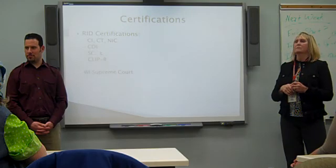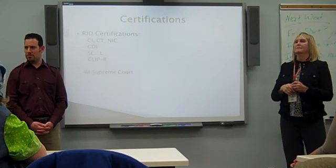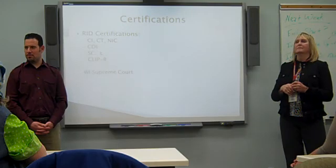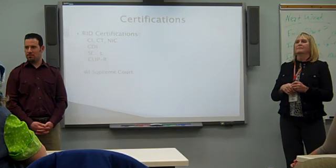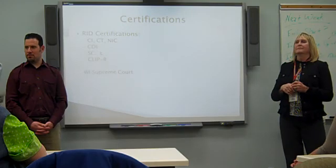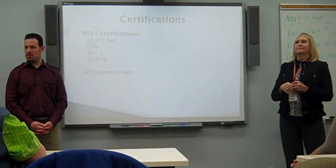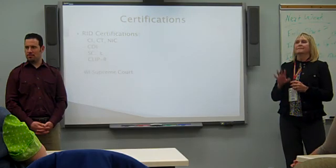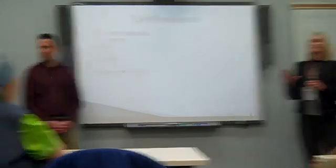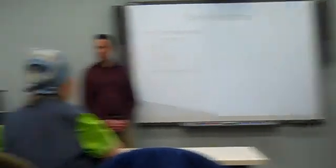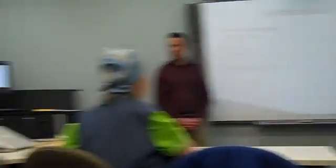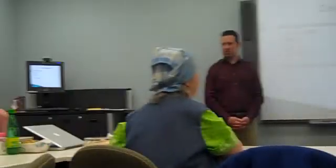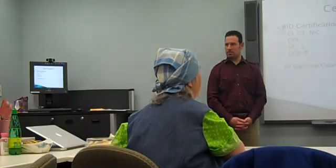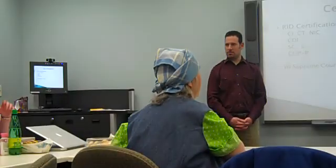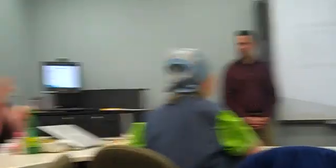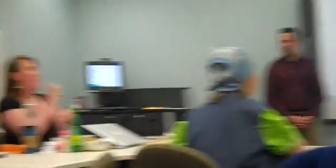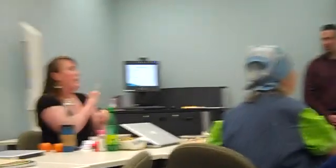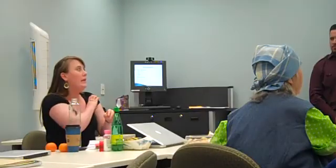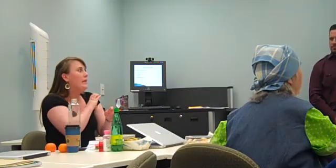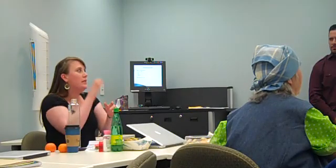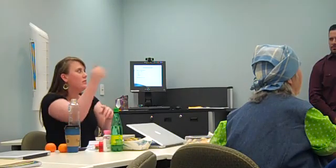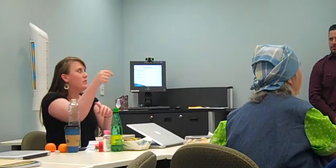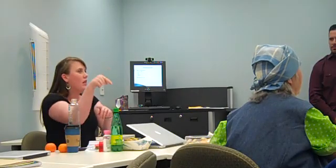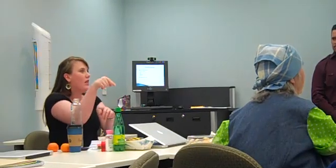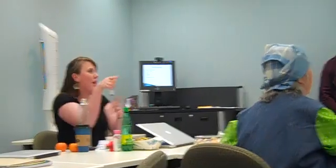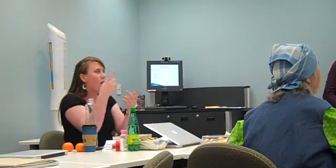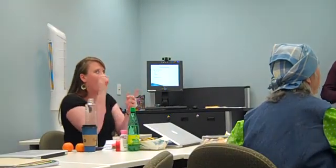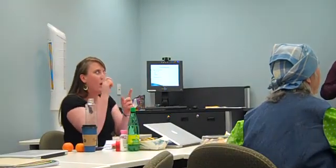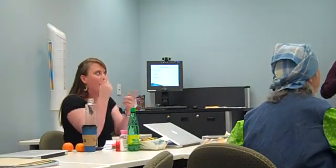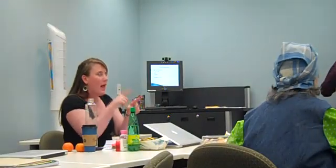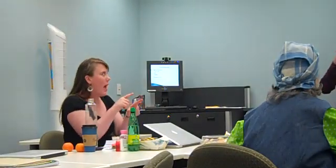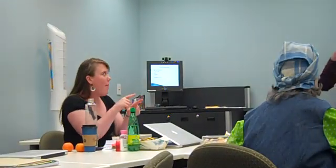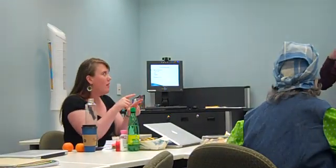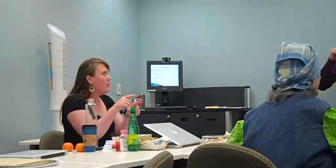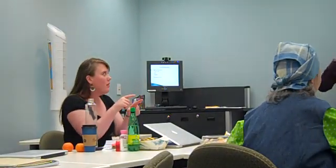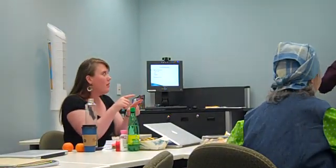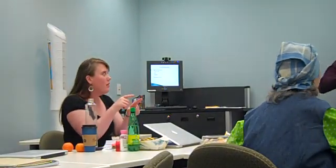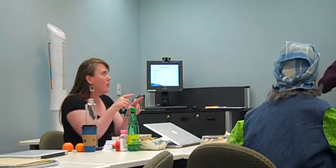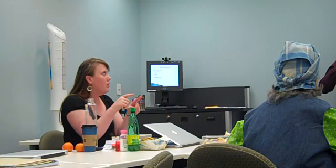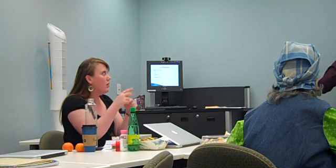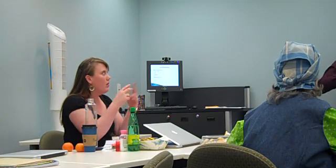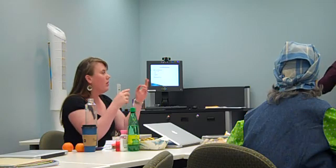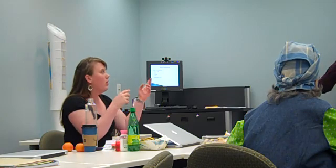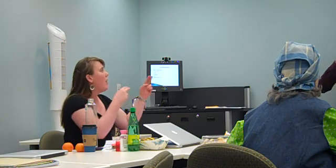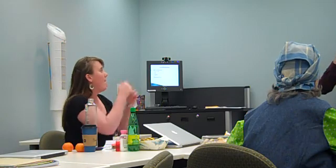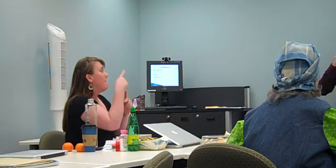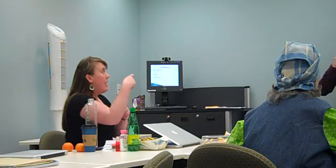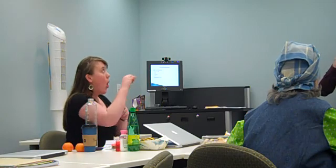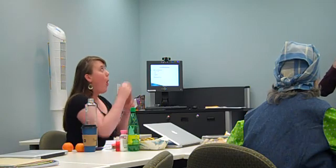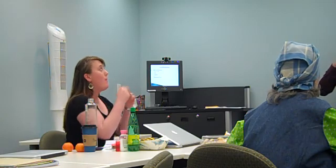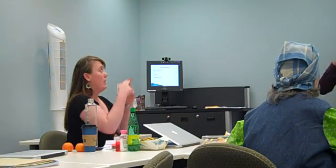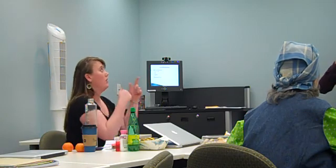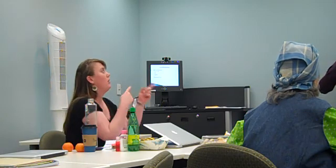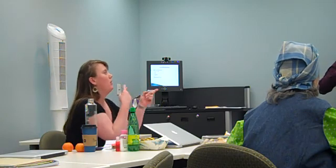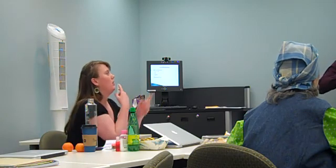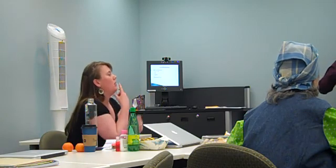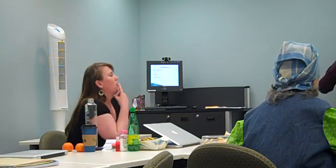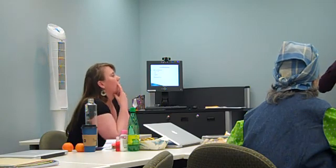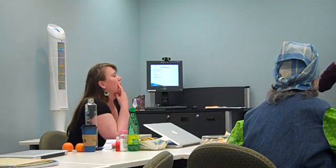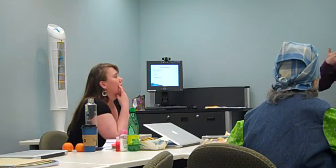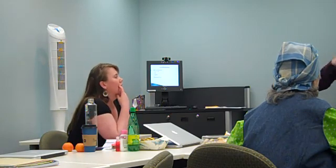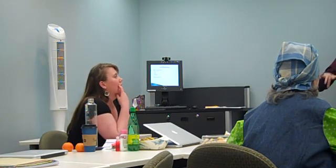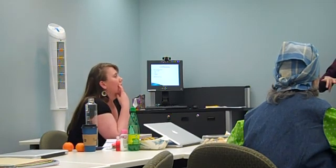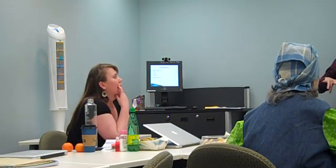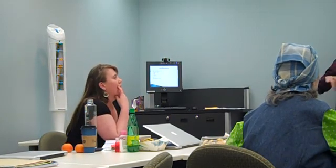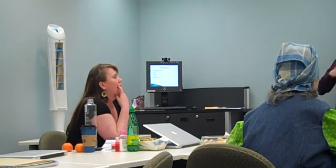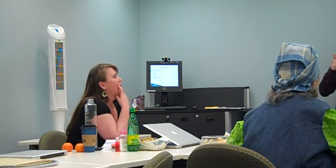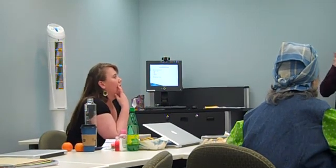Did that meeting with the PO happen at home or at a police station? Where did it happen? At the office. At the